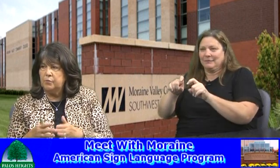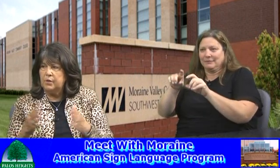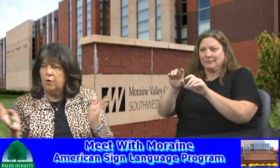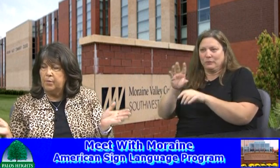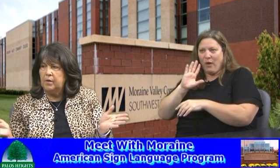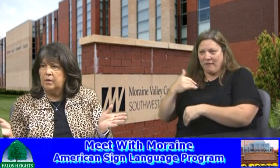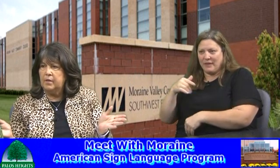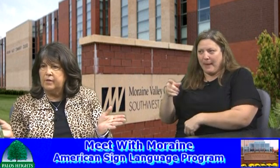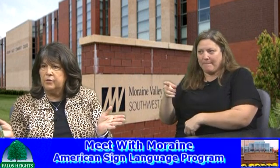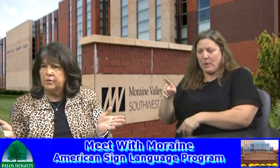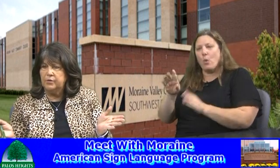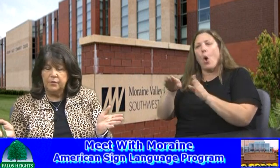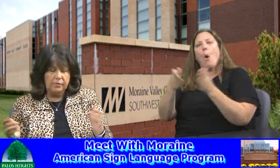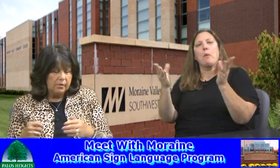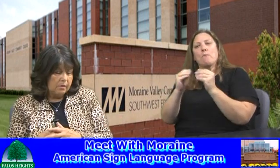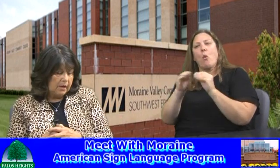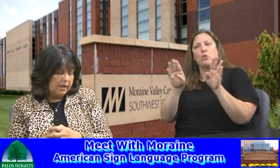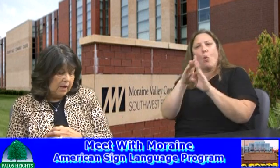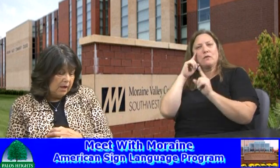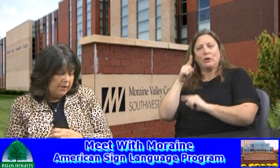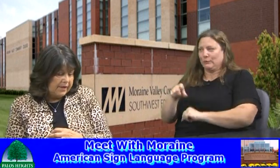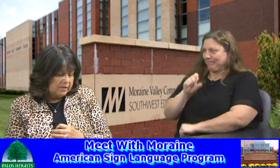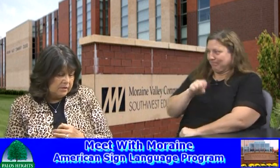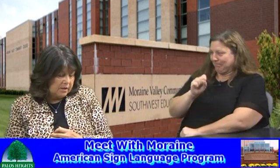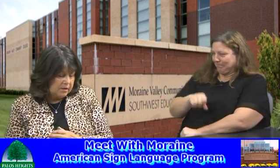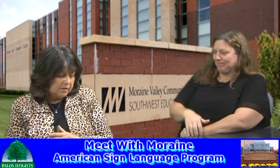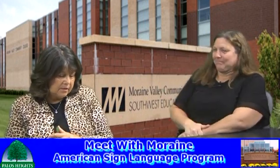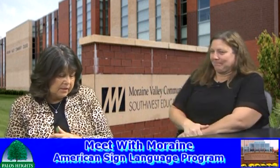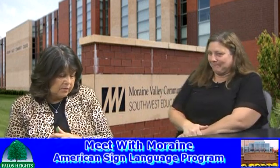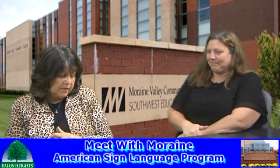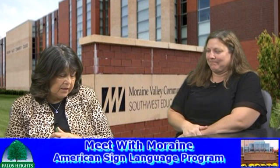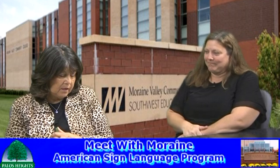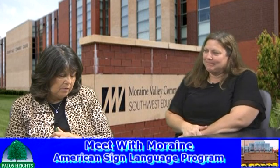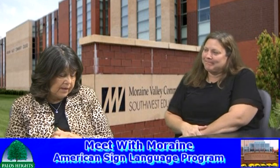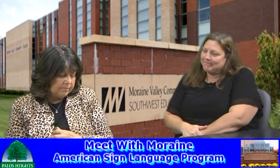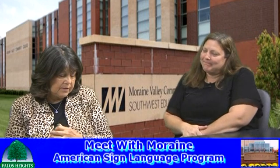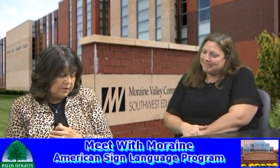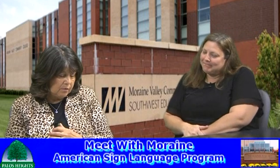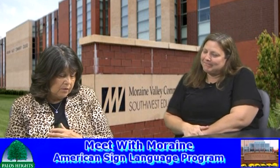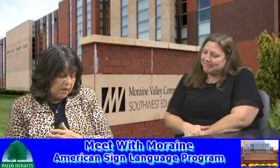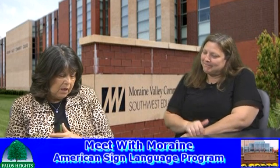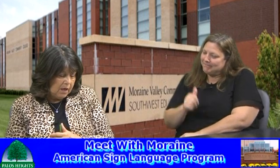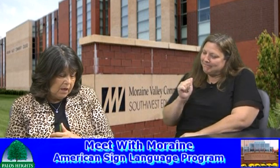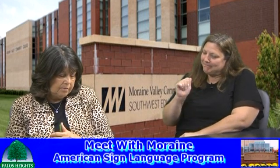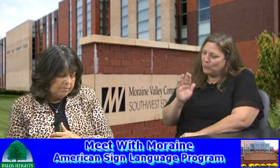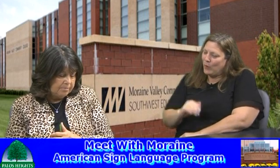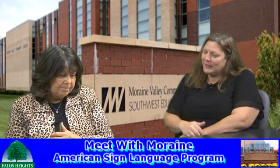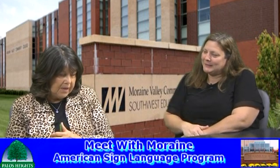take, which would open a lot of Yes. doors for you. Yes. Okay, that's great. Okay, so,